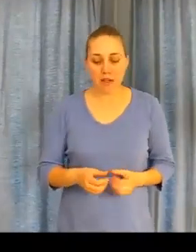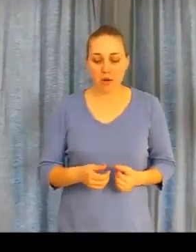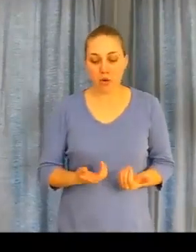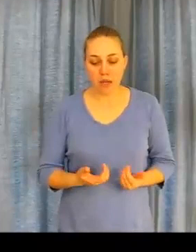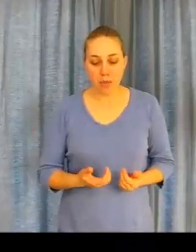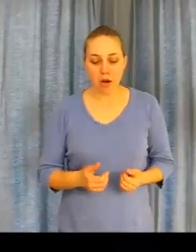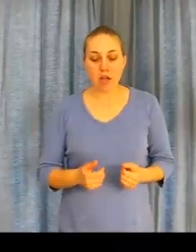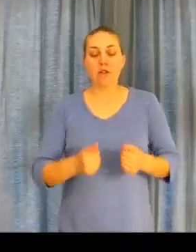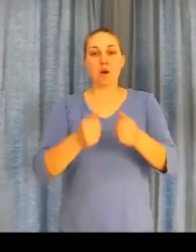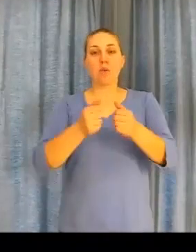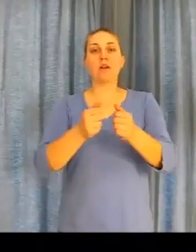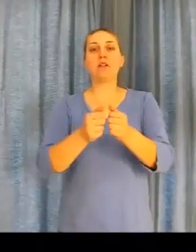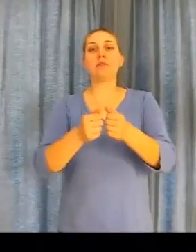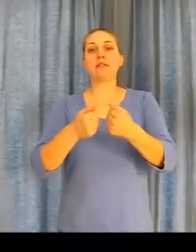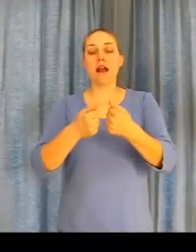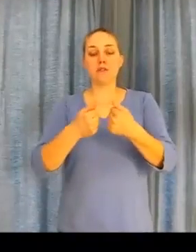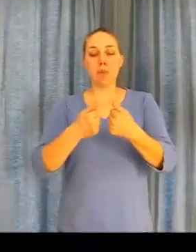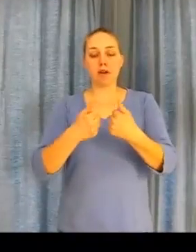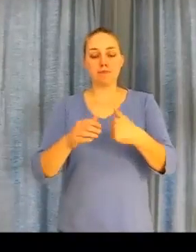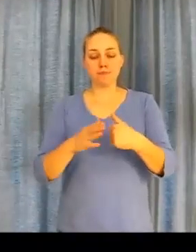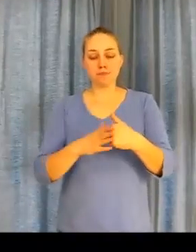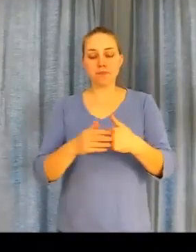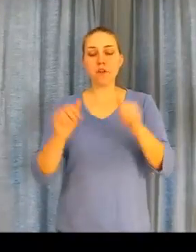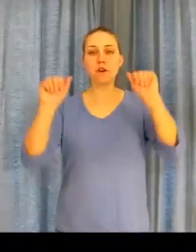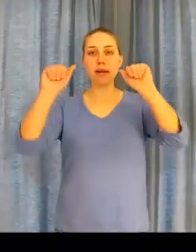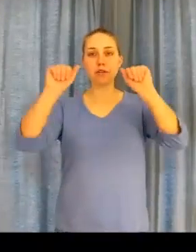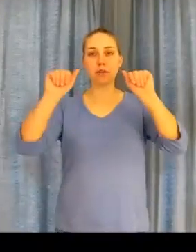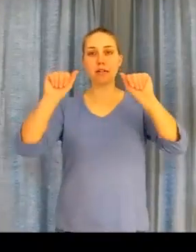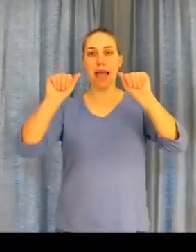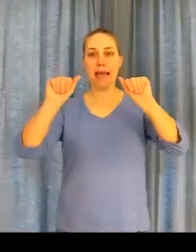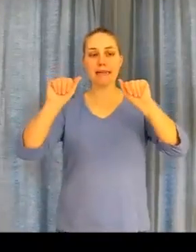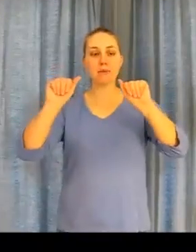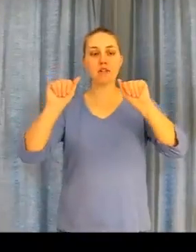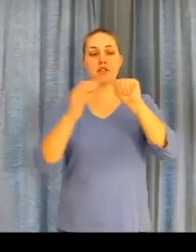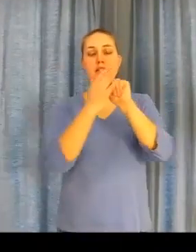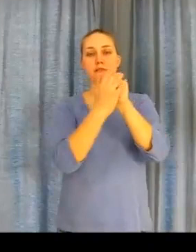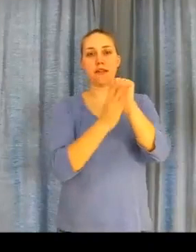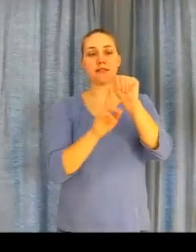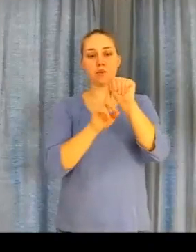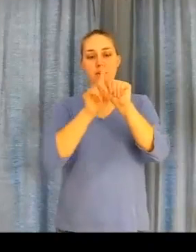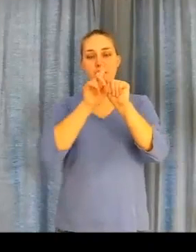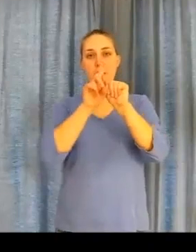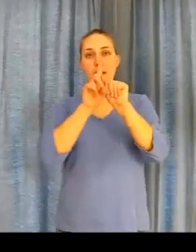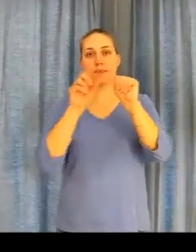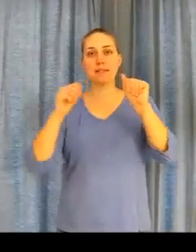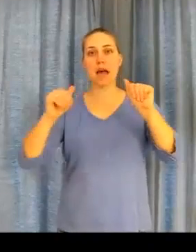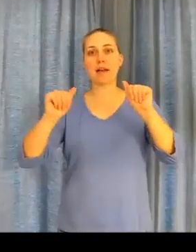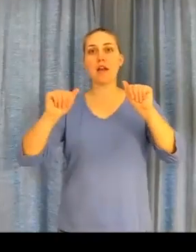or being apart. So we're going to use the sign for apart. You're going to make two-letter A's, which is just fists with your thumb going up the side.